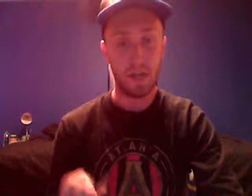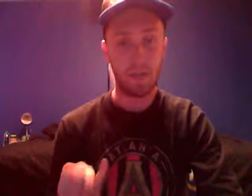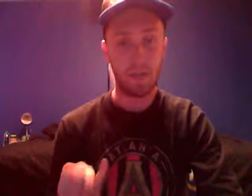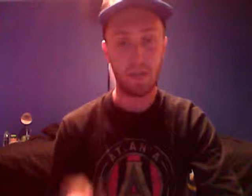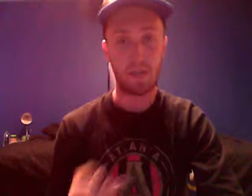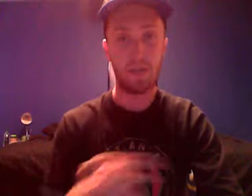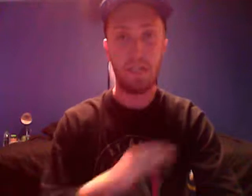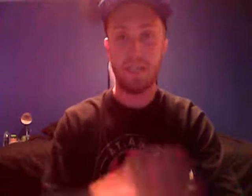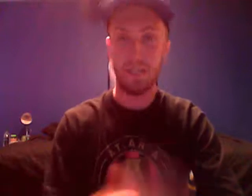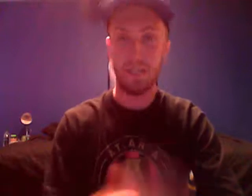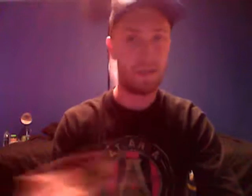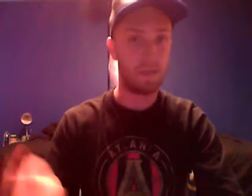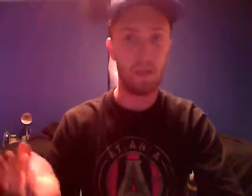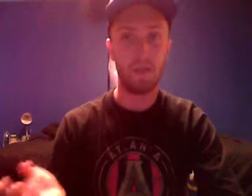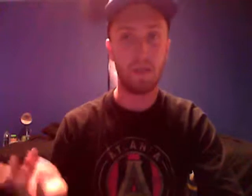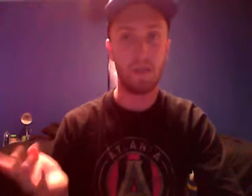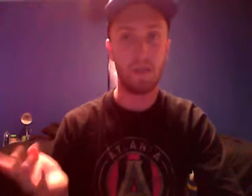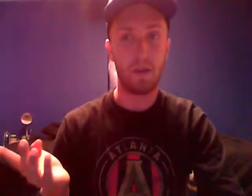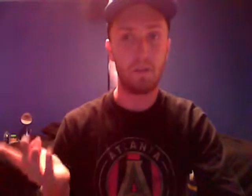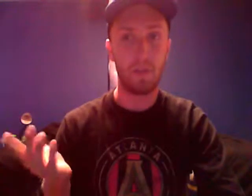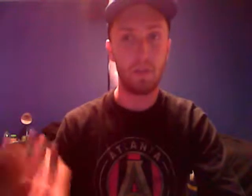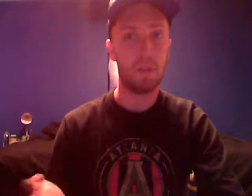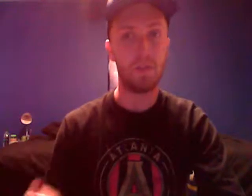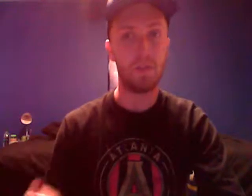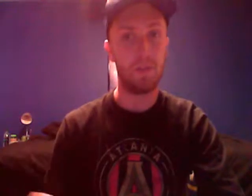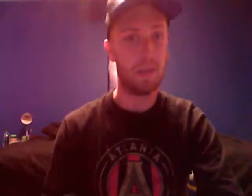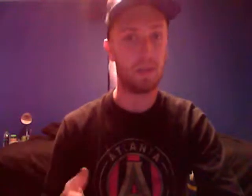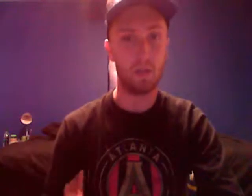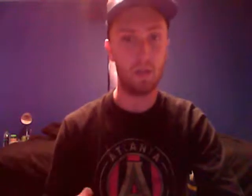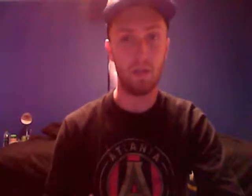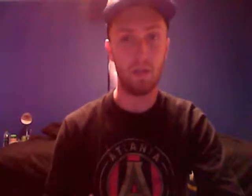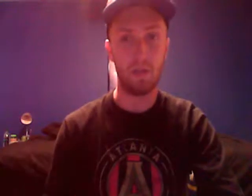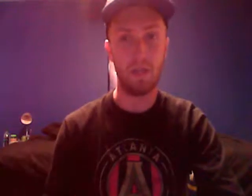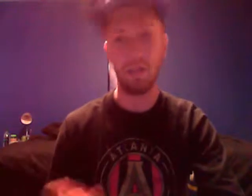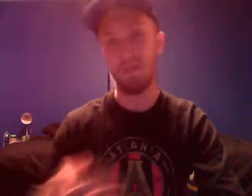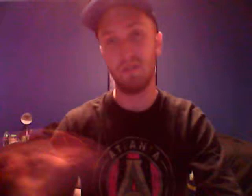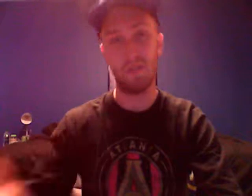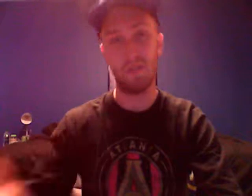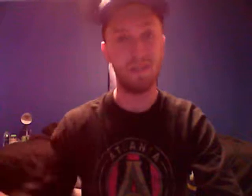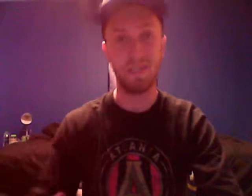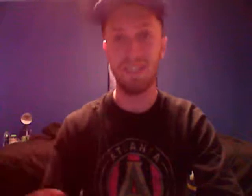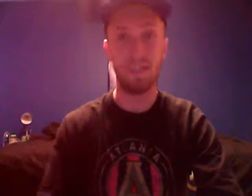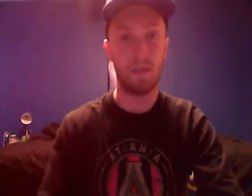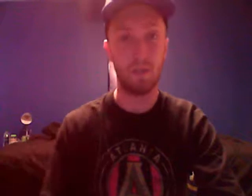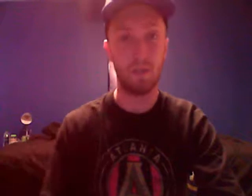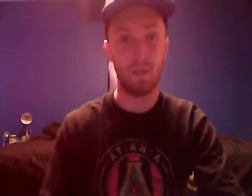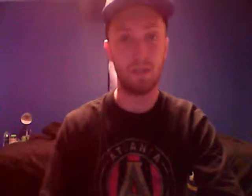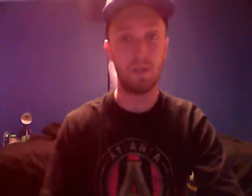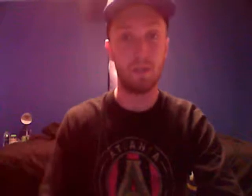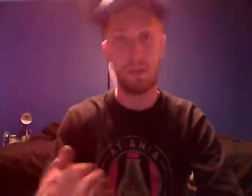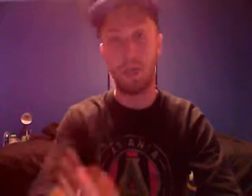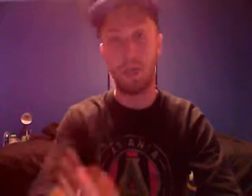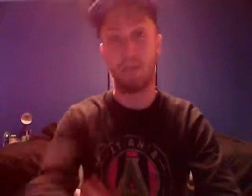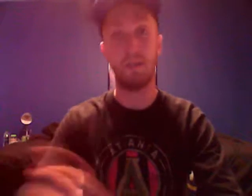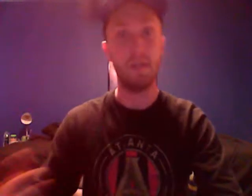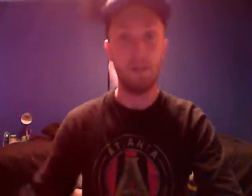I think just not really... much of a factor going either way. You know, defensively he didn't have a whole lot to do because they were attacking